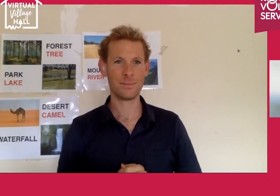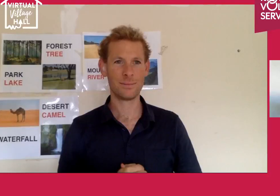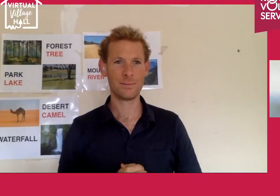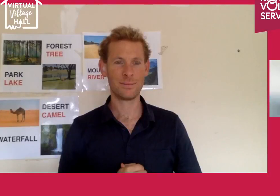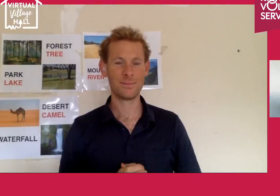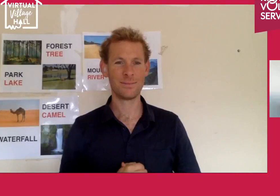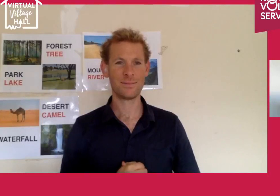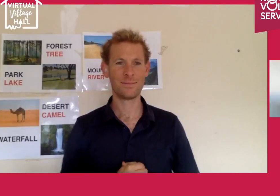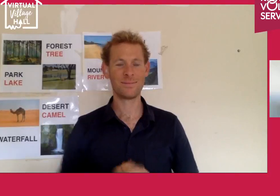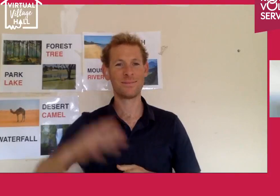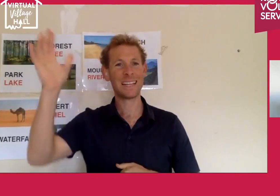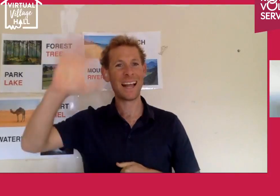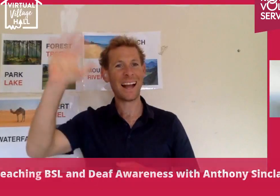50. Are we?